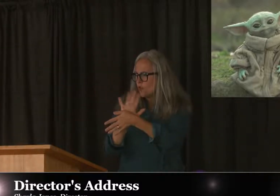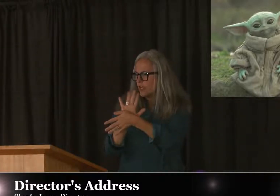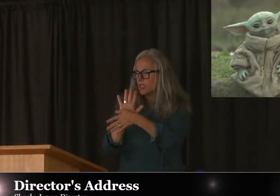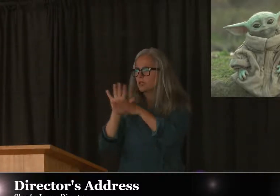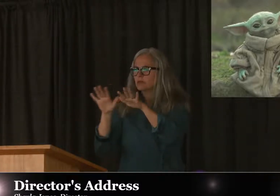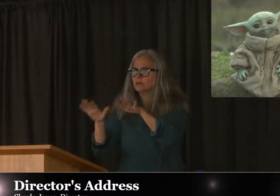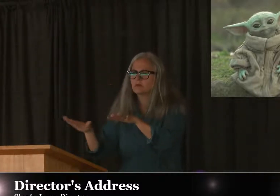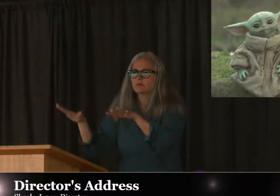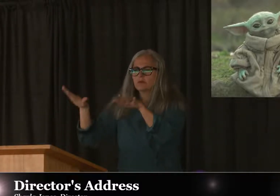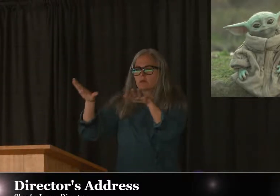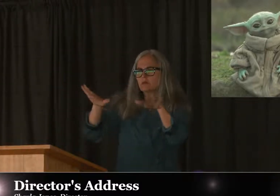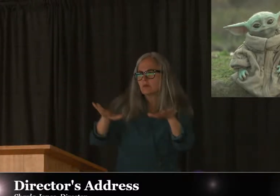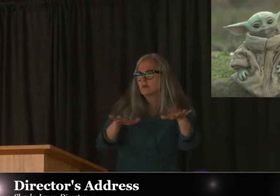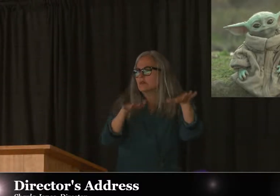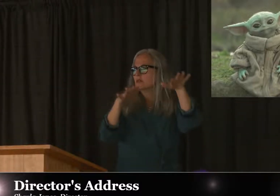old Western. It follows that style.